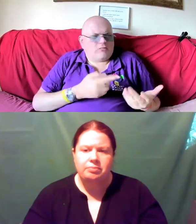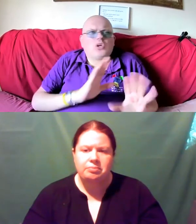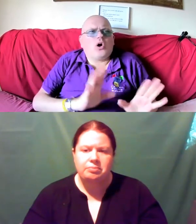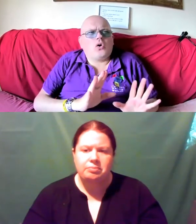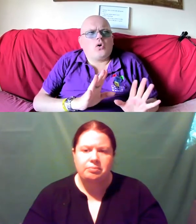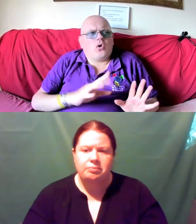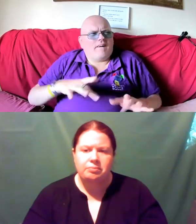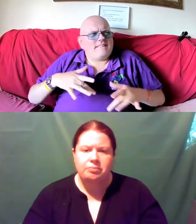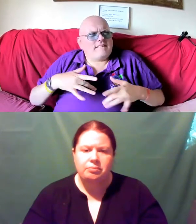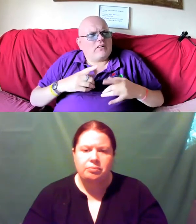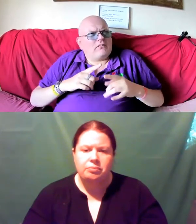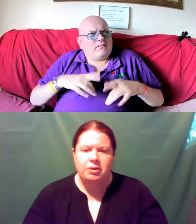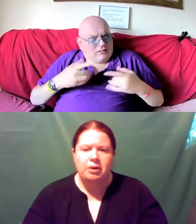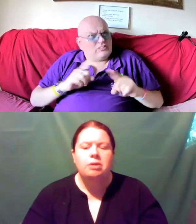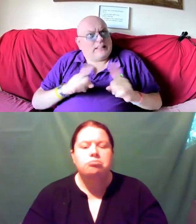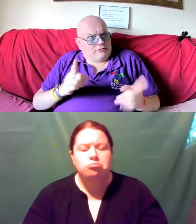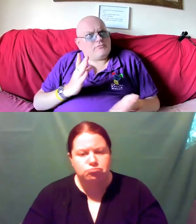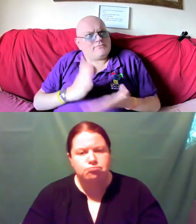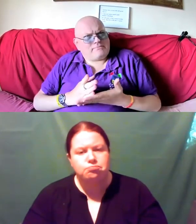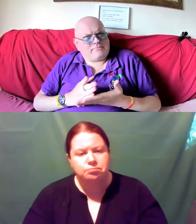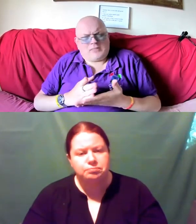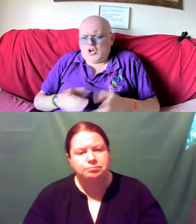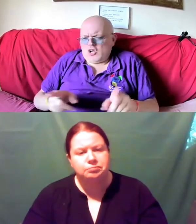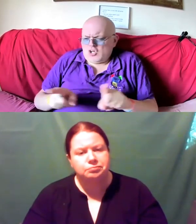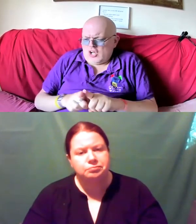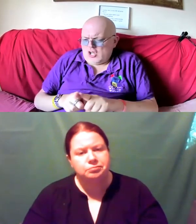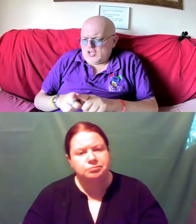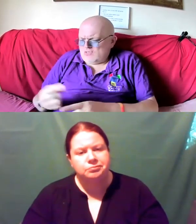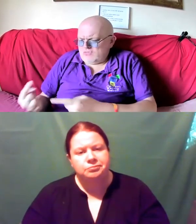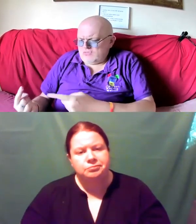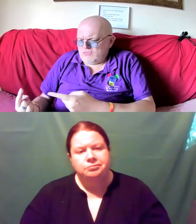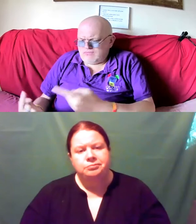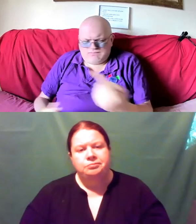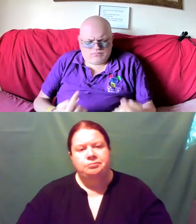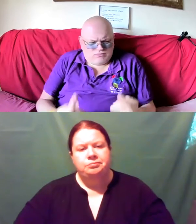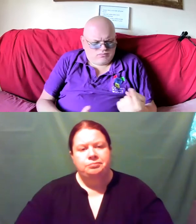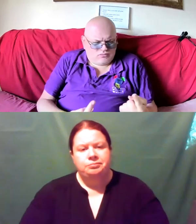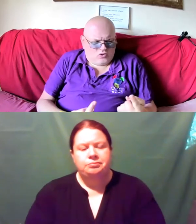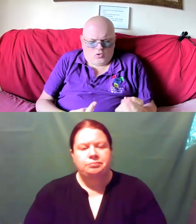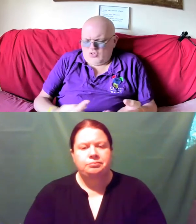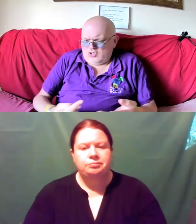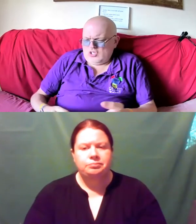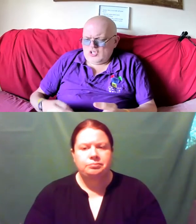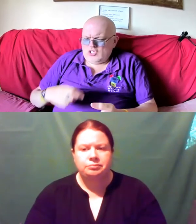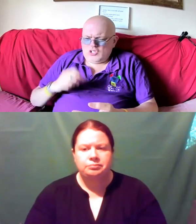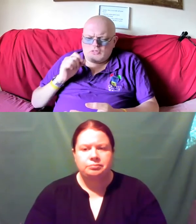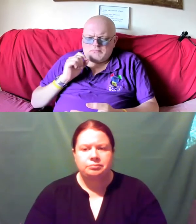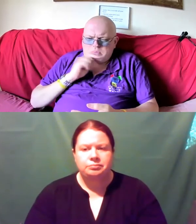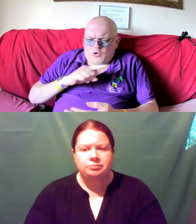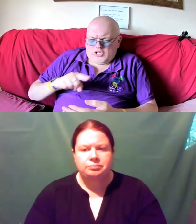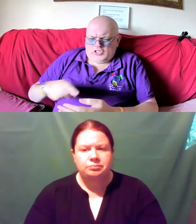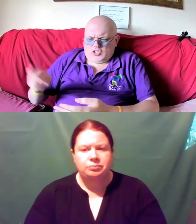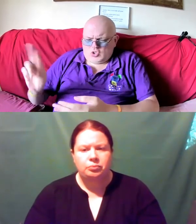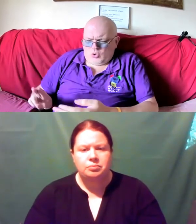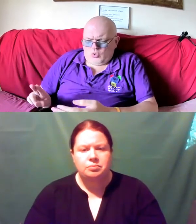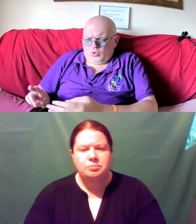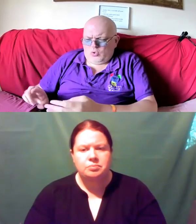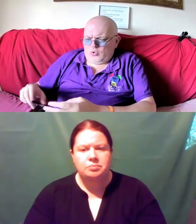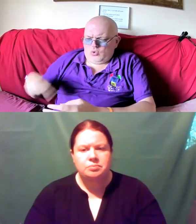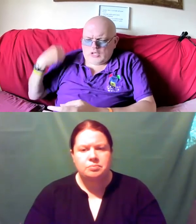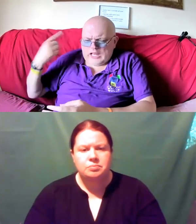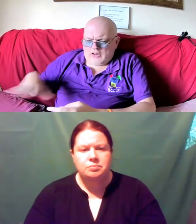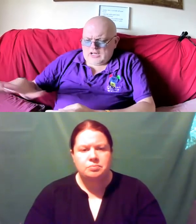different. Okay. You know, not like the typical boys in my school or neighborhood, you know, but